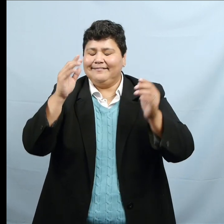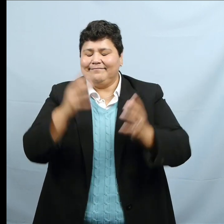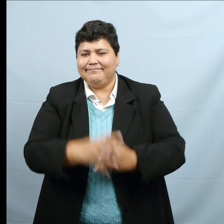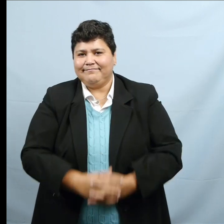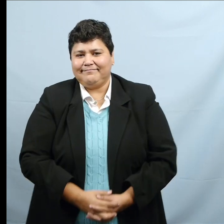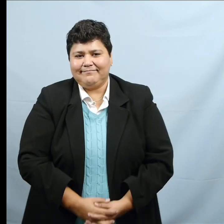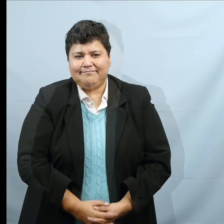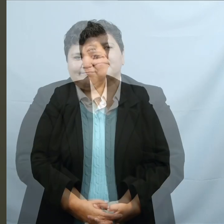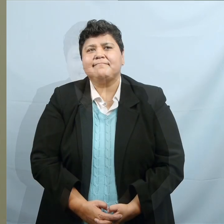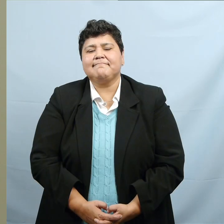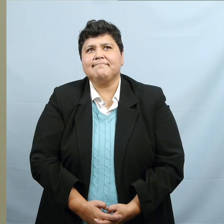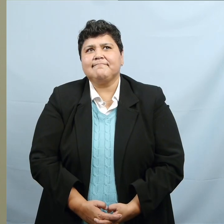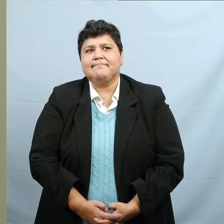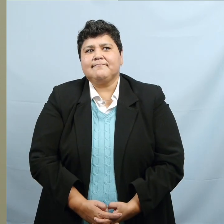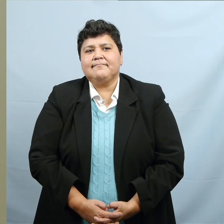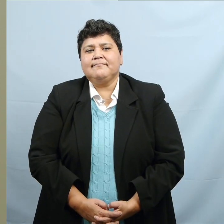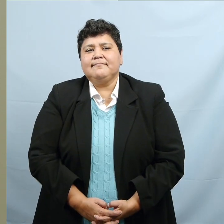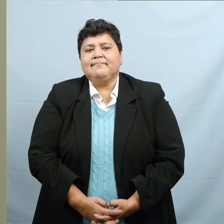Mm